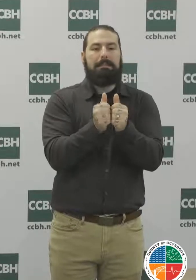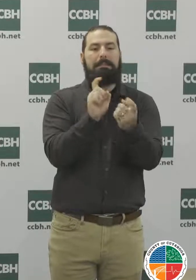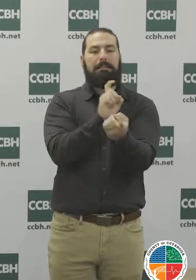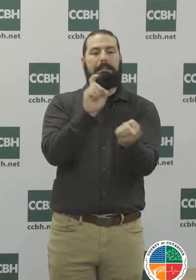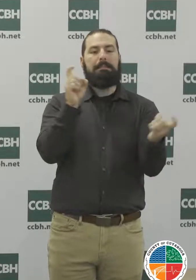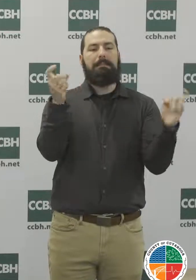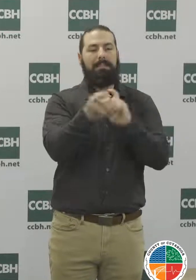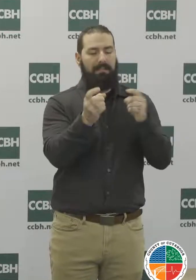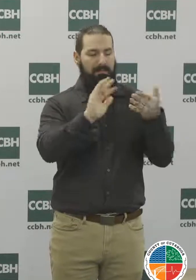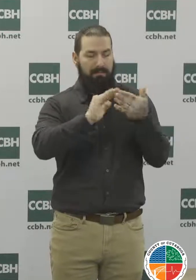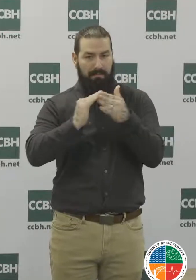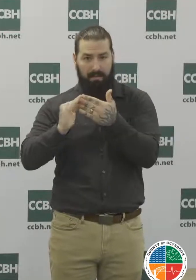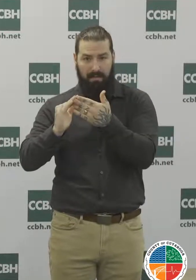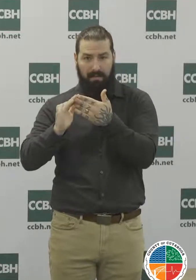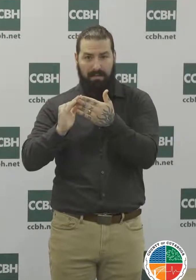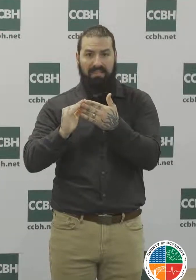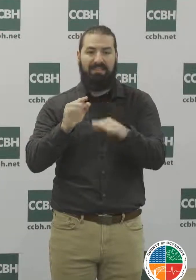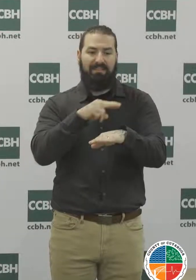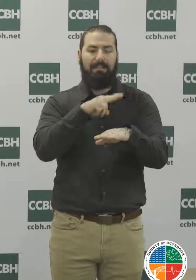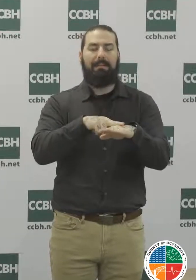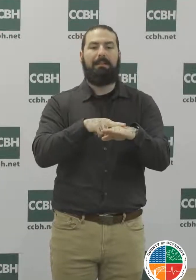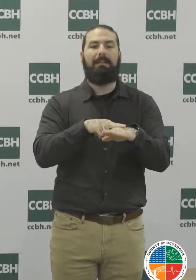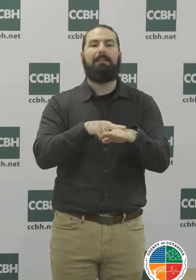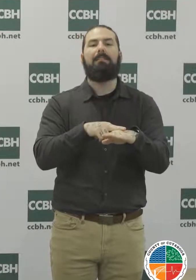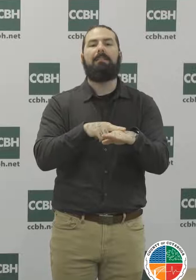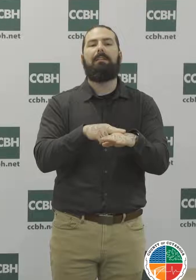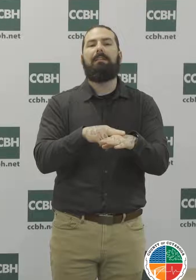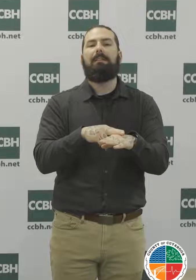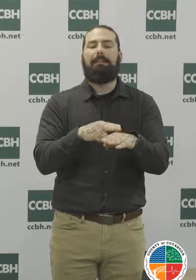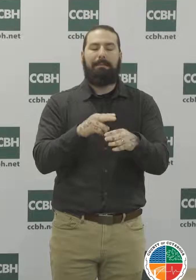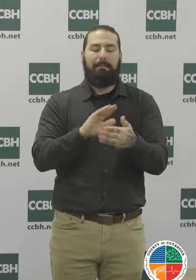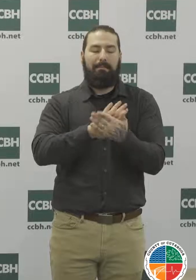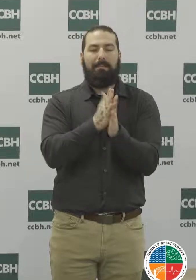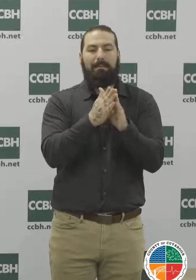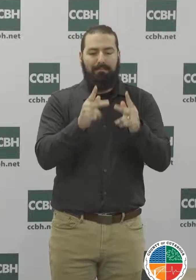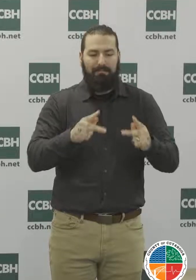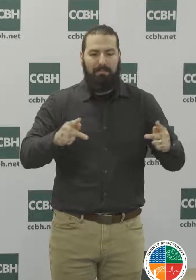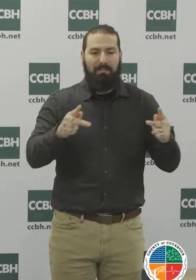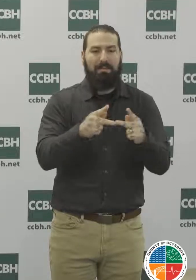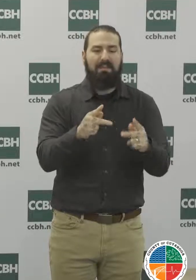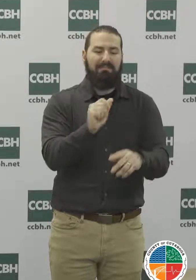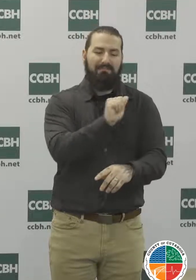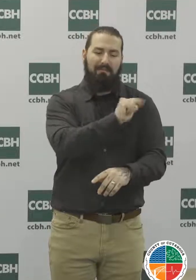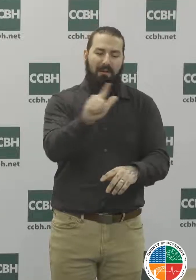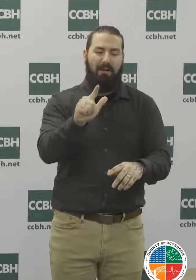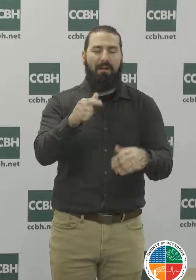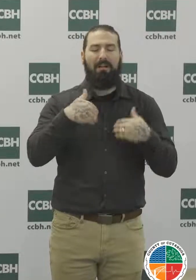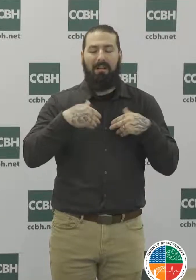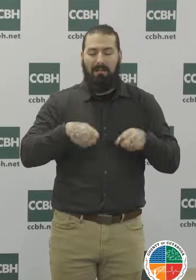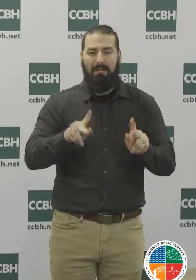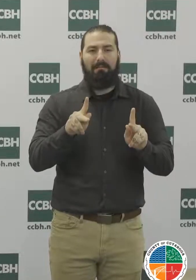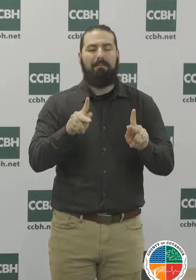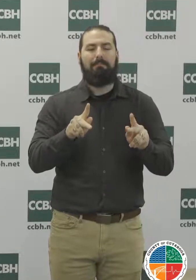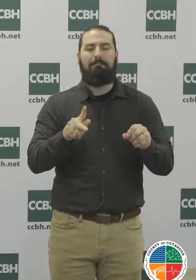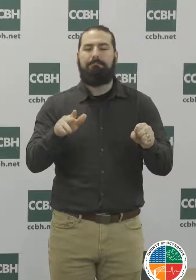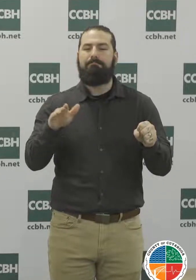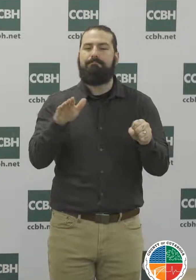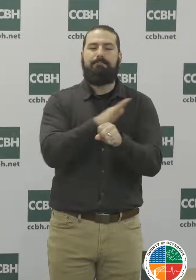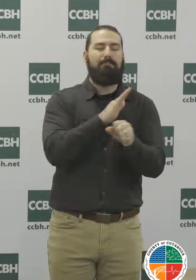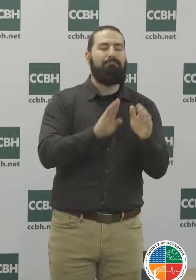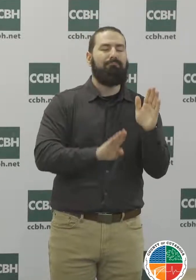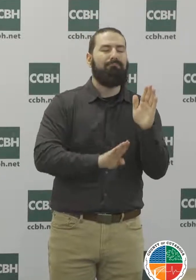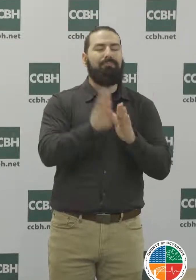nation into a place where everyone has the opportunity to reach their full potential, regardless of